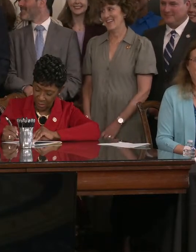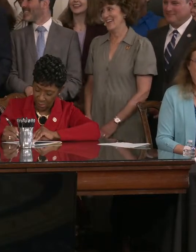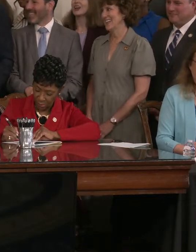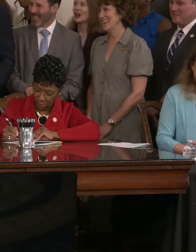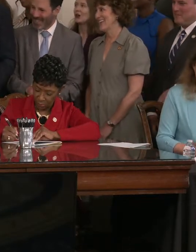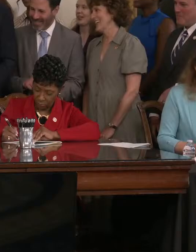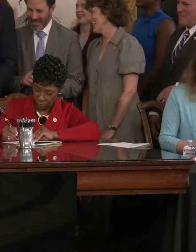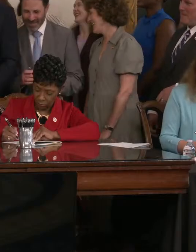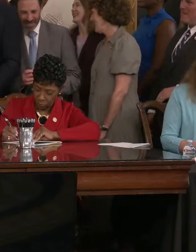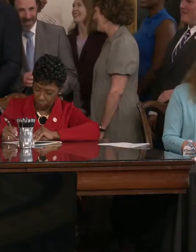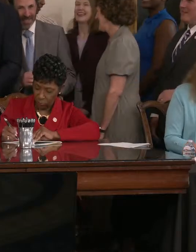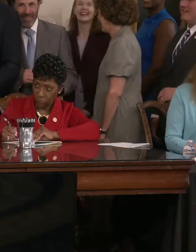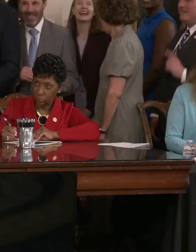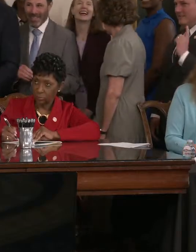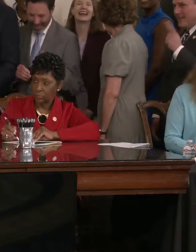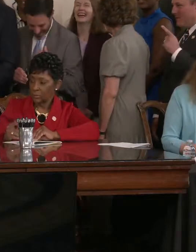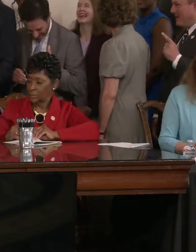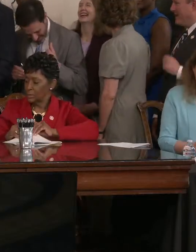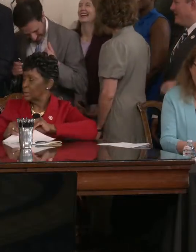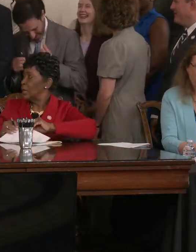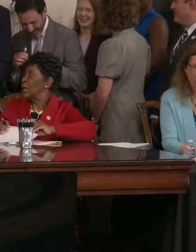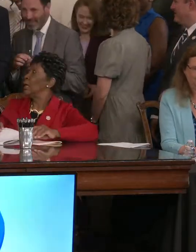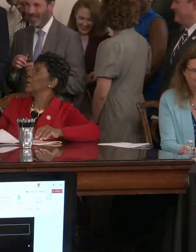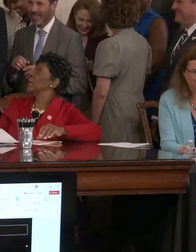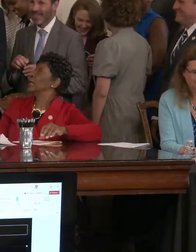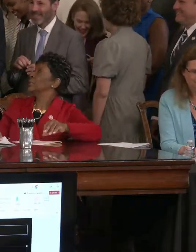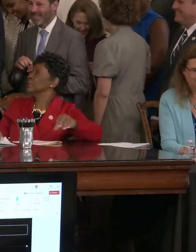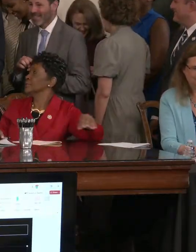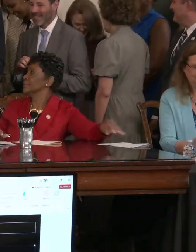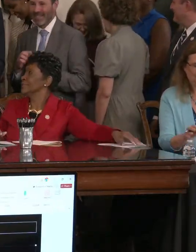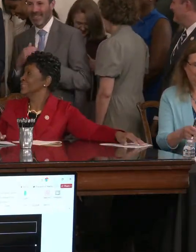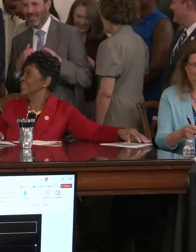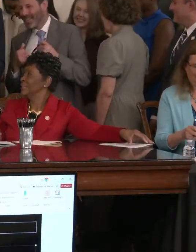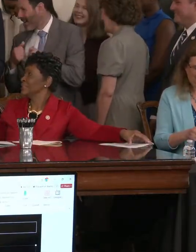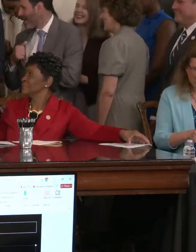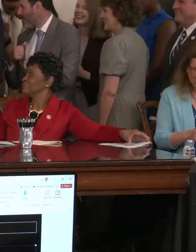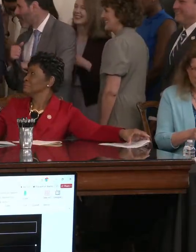please. Now everyone can go. Except for the budget chair.